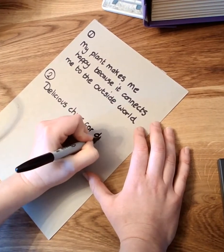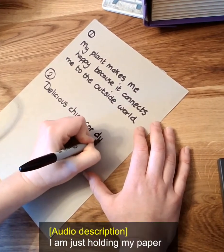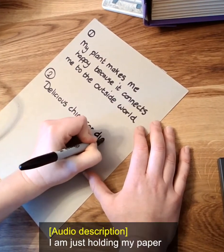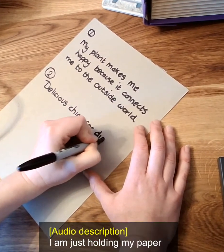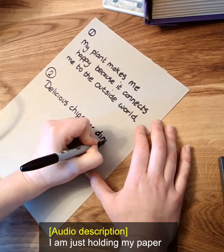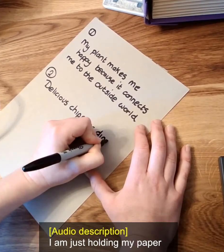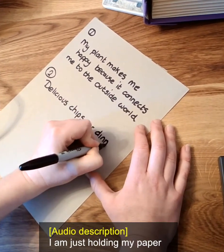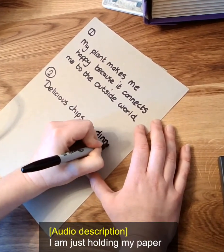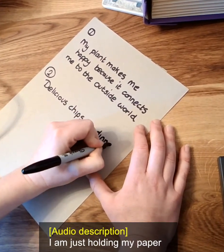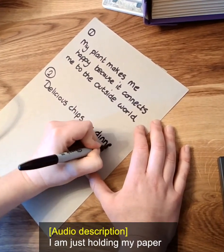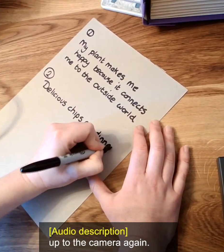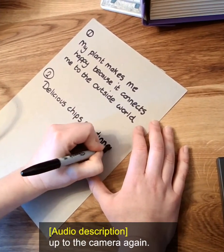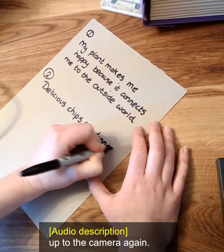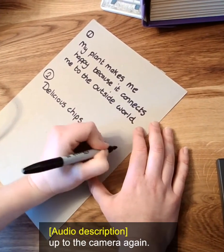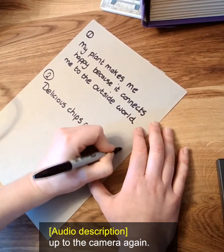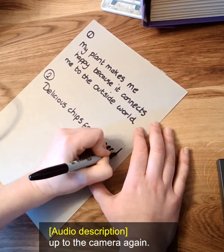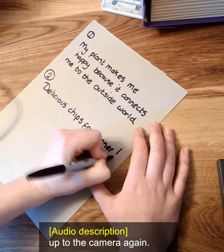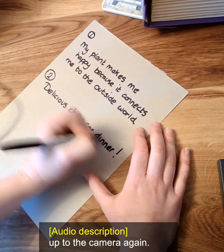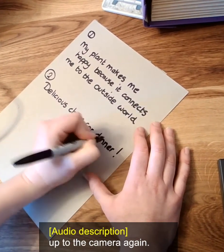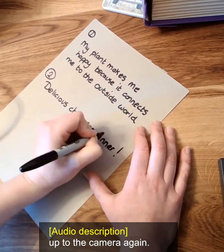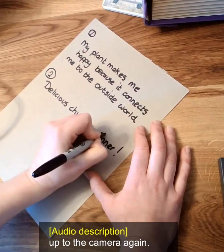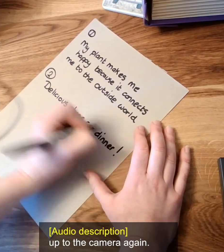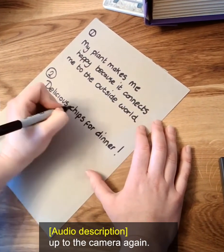I'm just holding my paper up to the camera again.